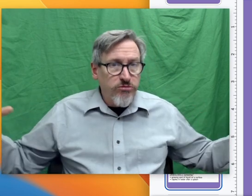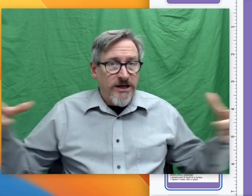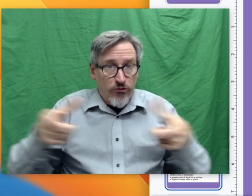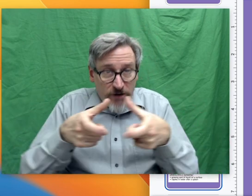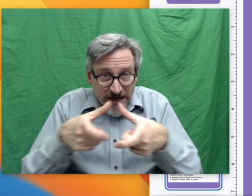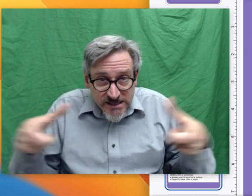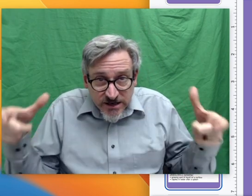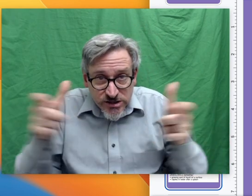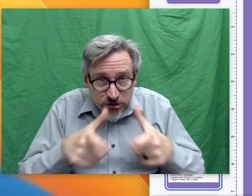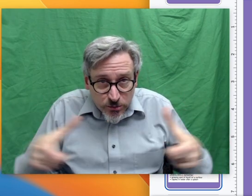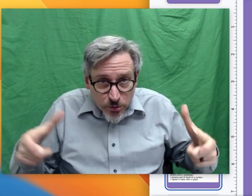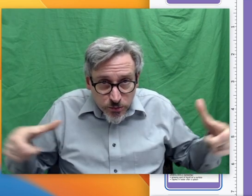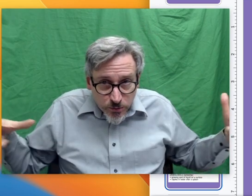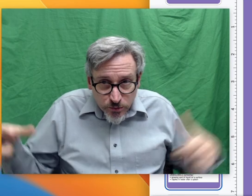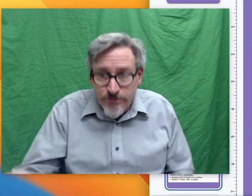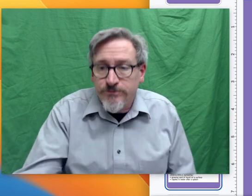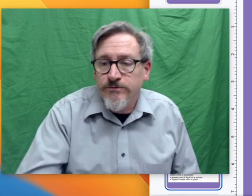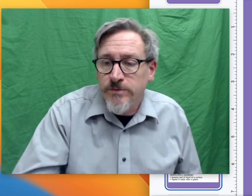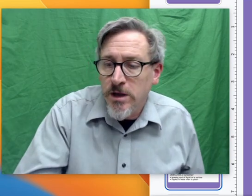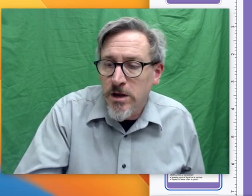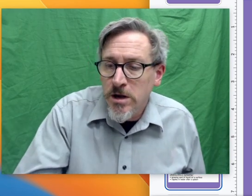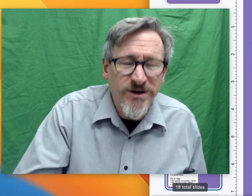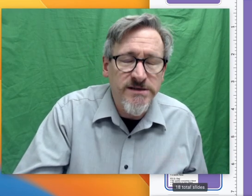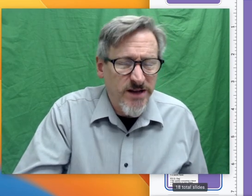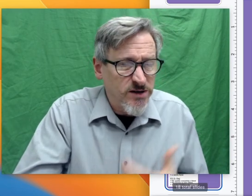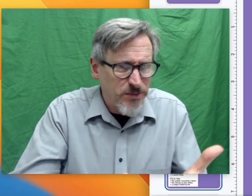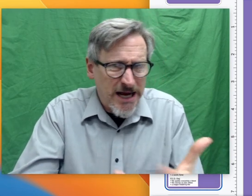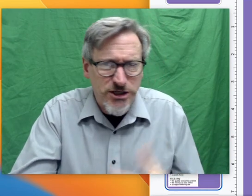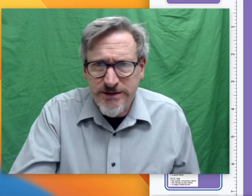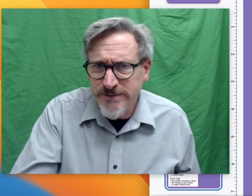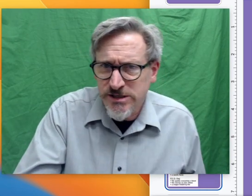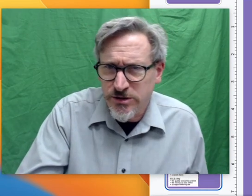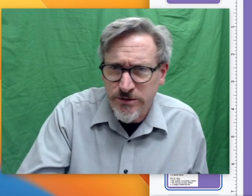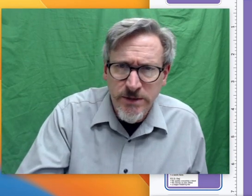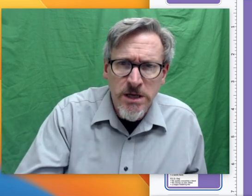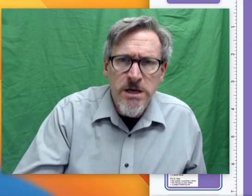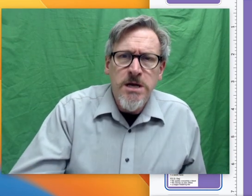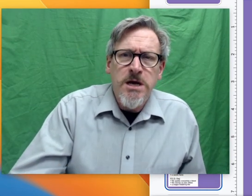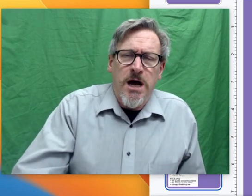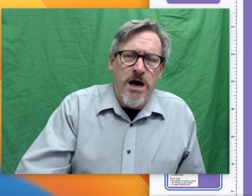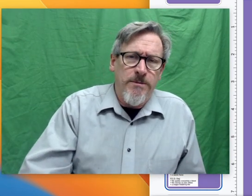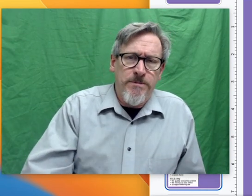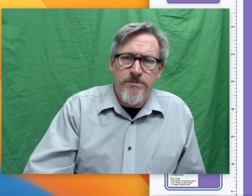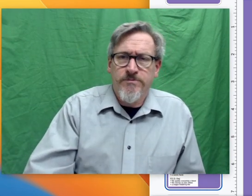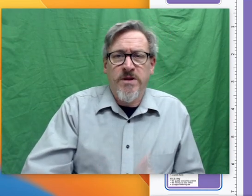like rings on the circle, rings, splashing in the circle.